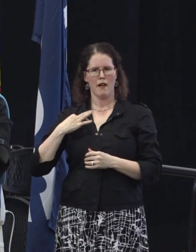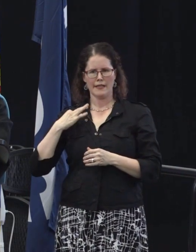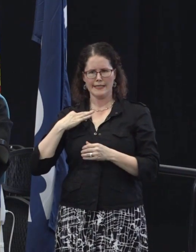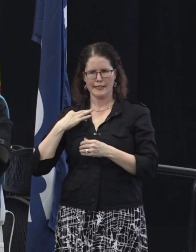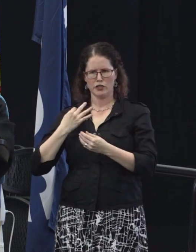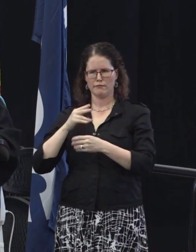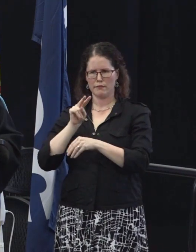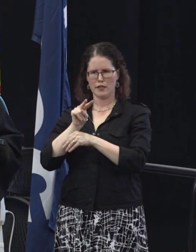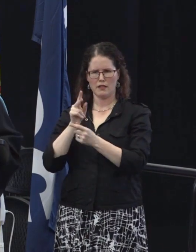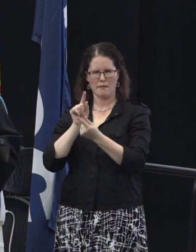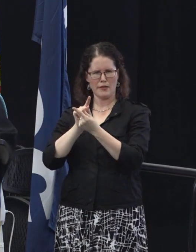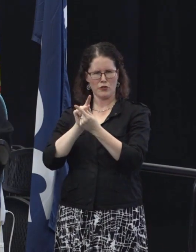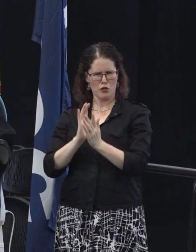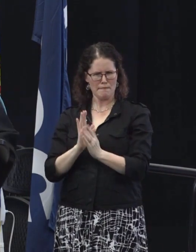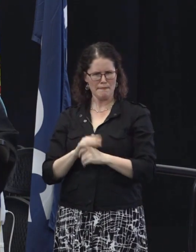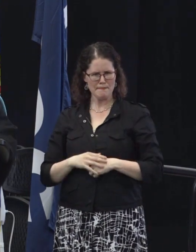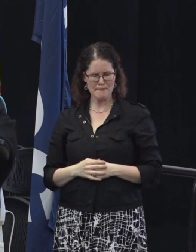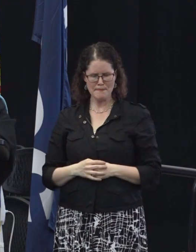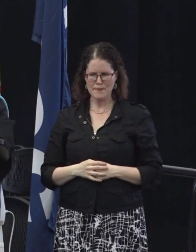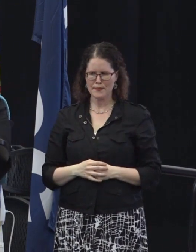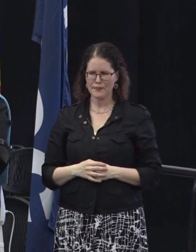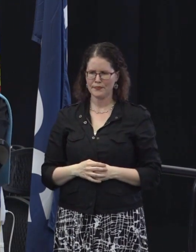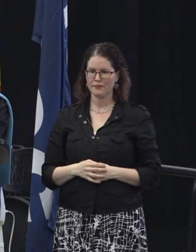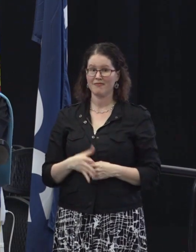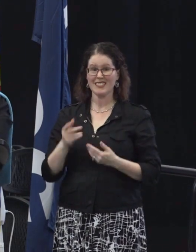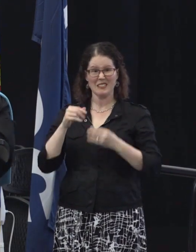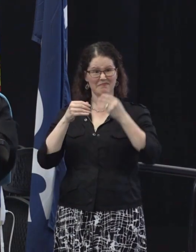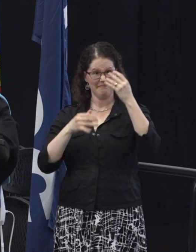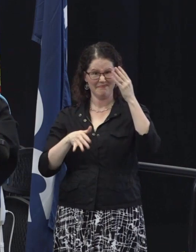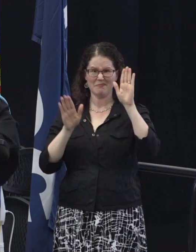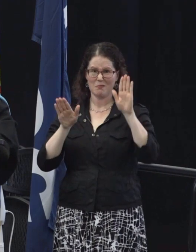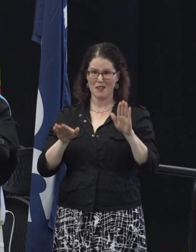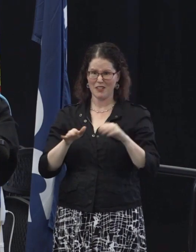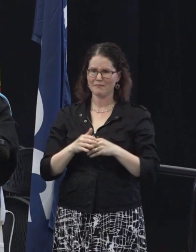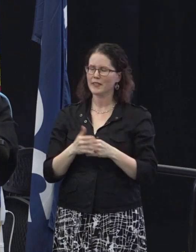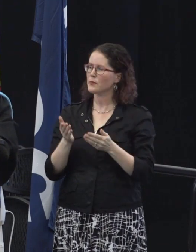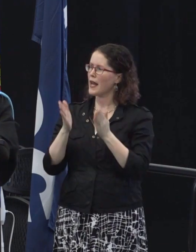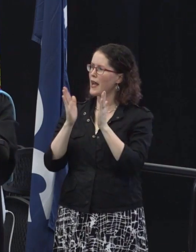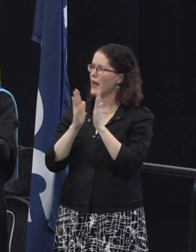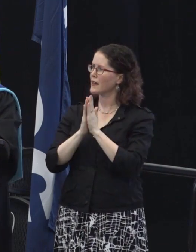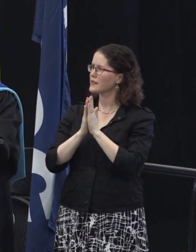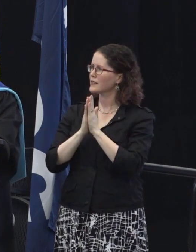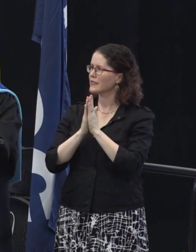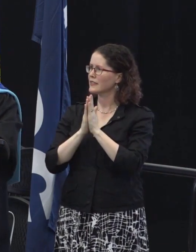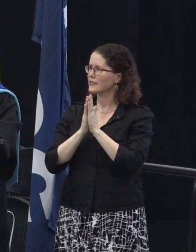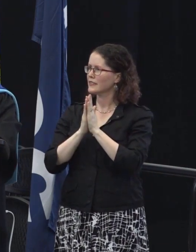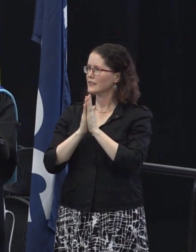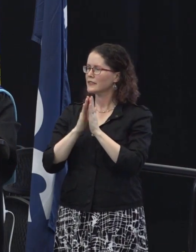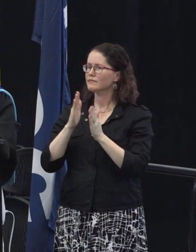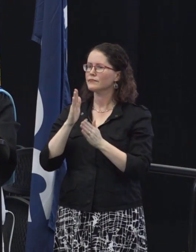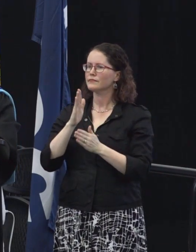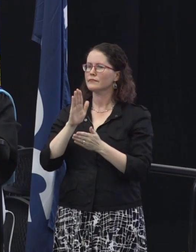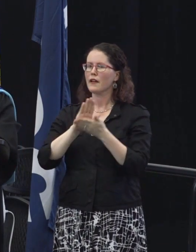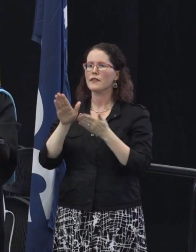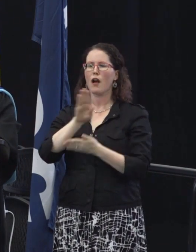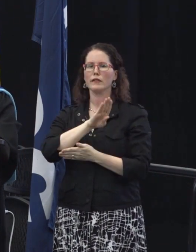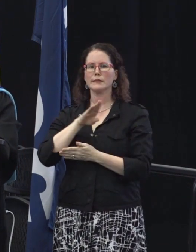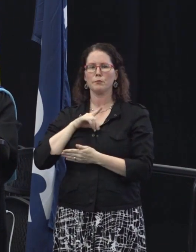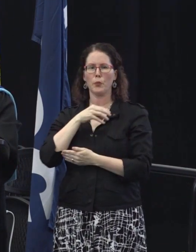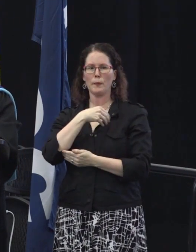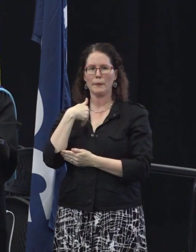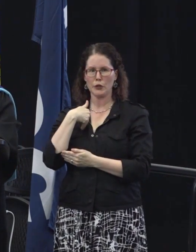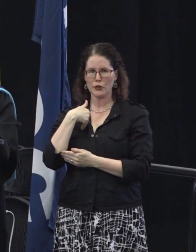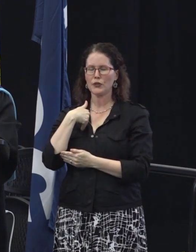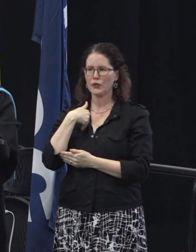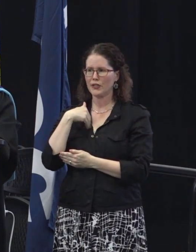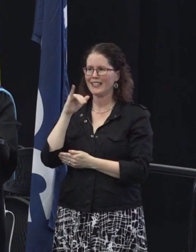Minister. So on that behalf, I would ask Ian, our board members, college board member, Ian Kavanaugh, to come